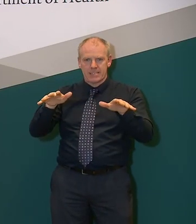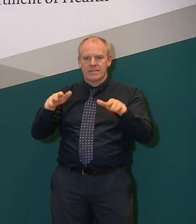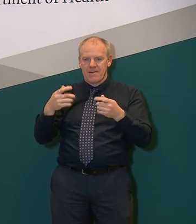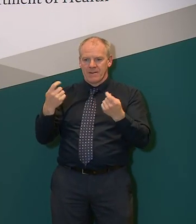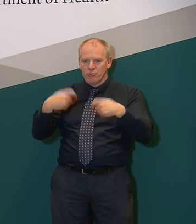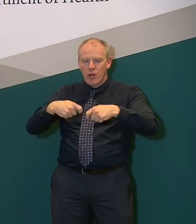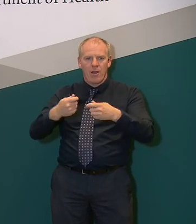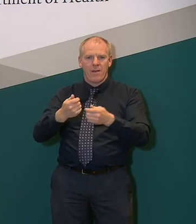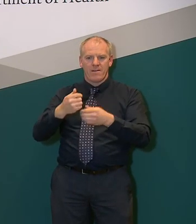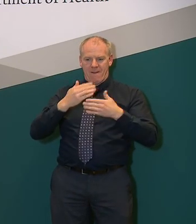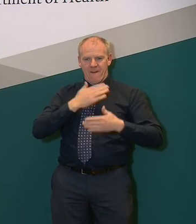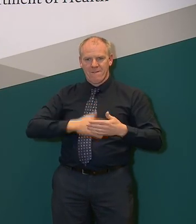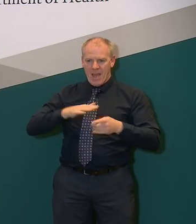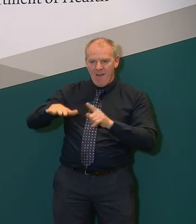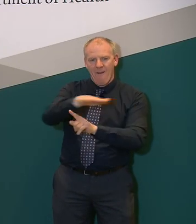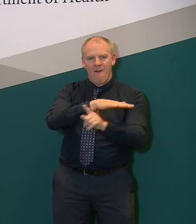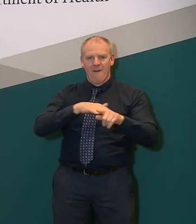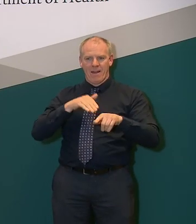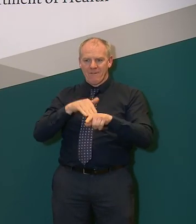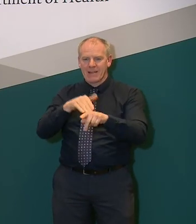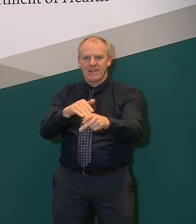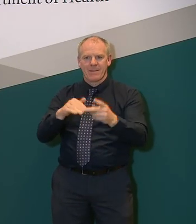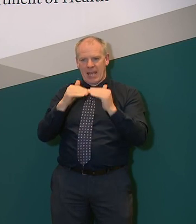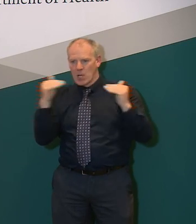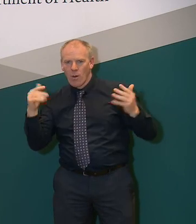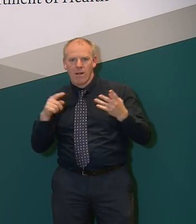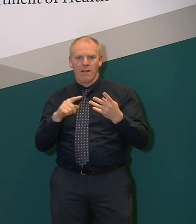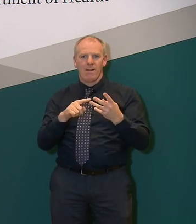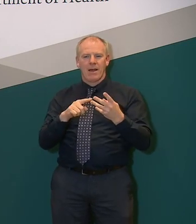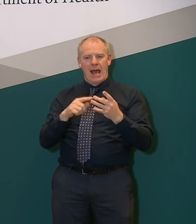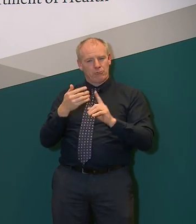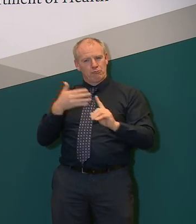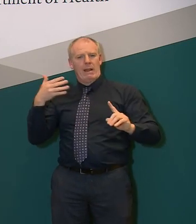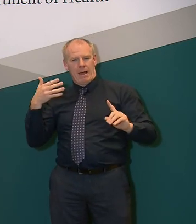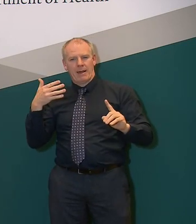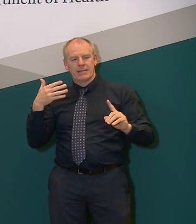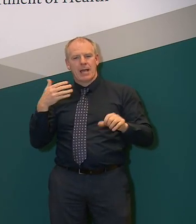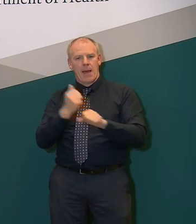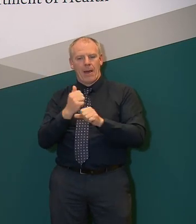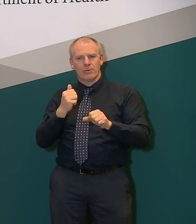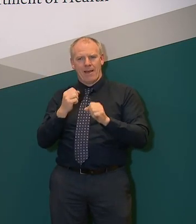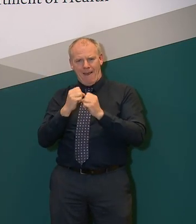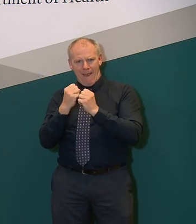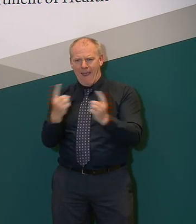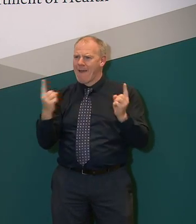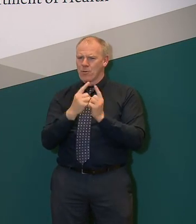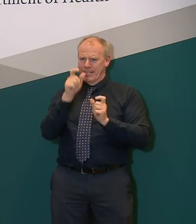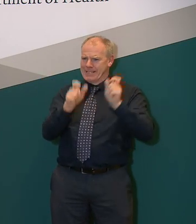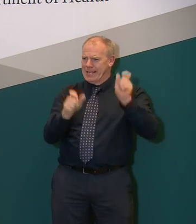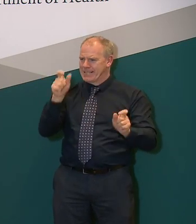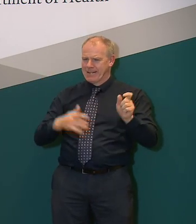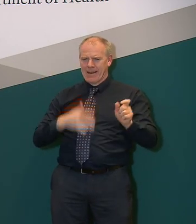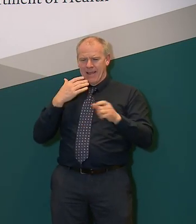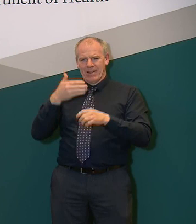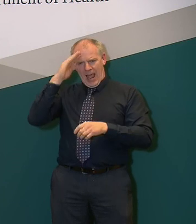is equitable, effective, and really recognises the moral equality of actually every citizen, every person who lives in